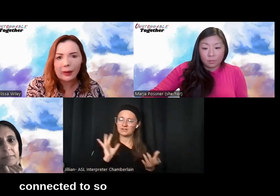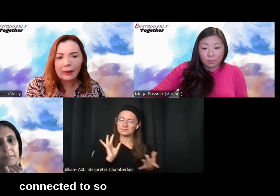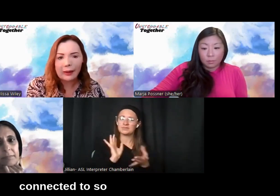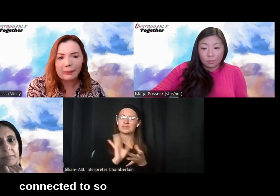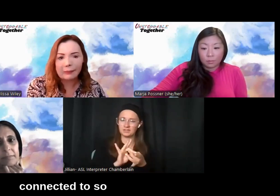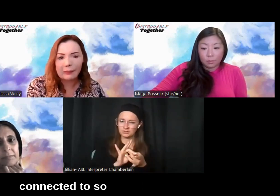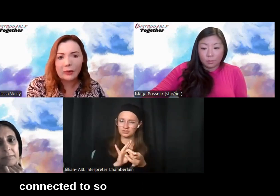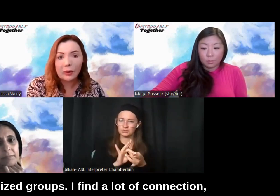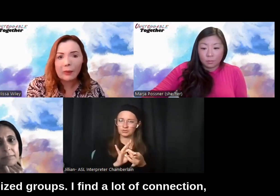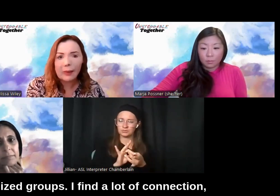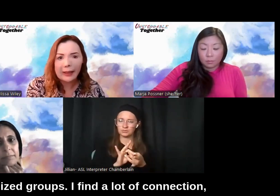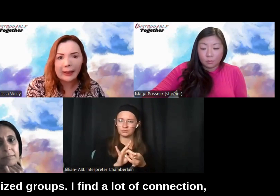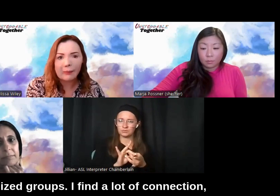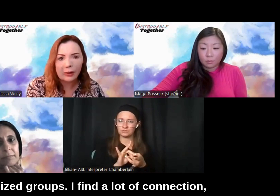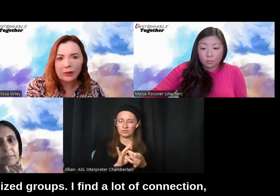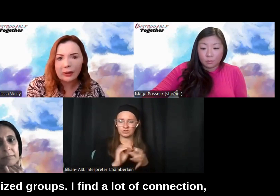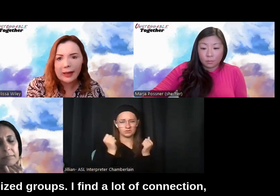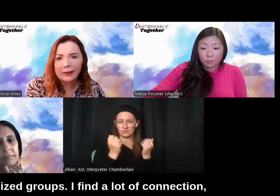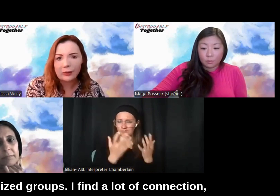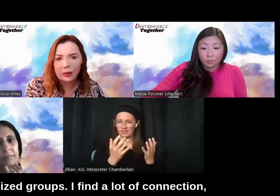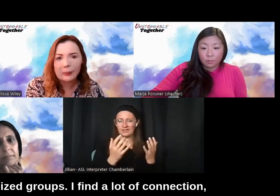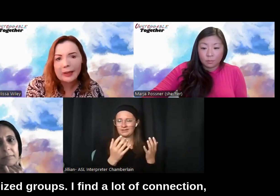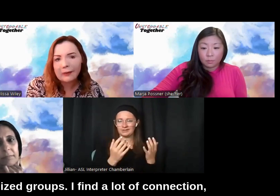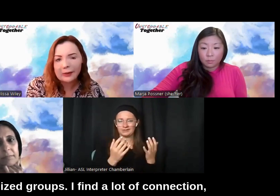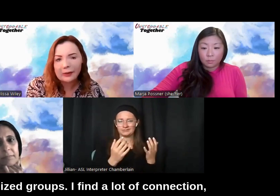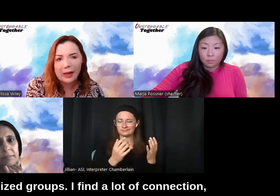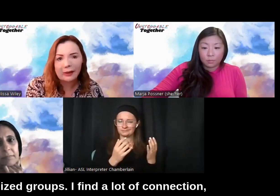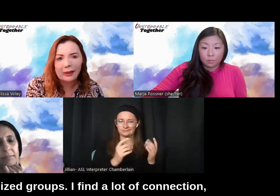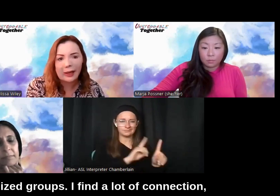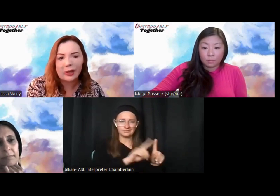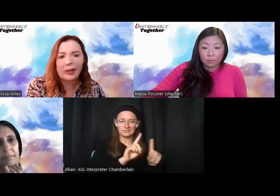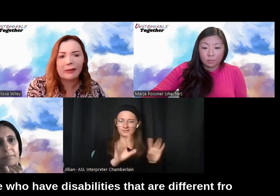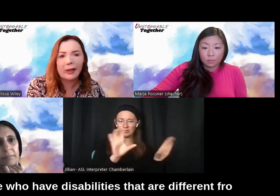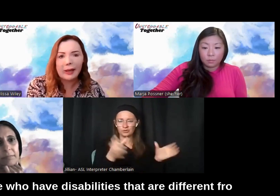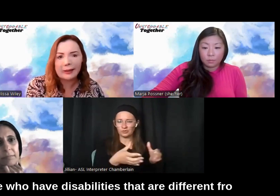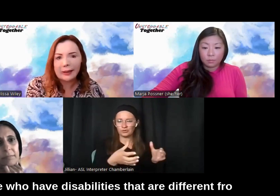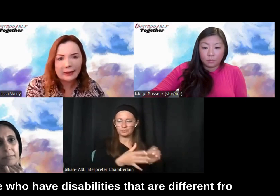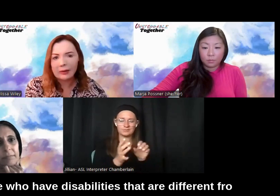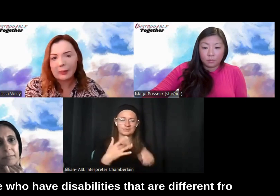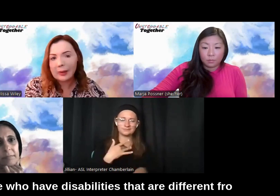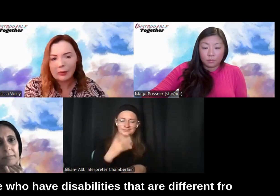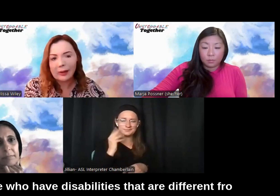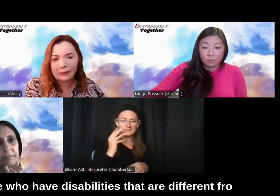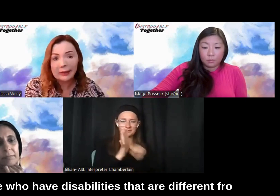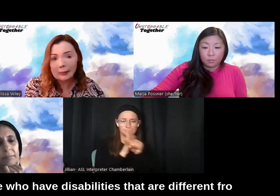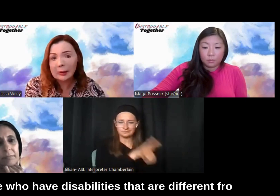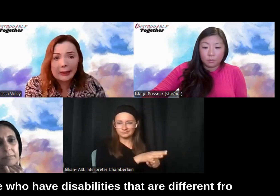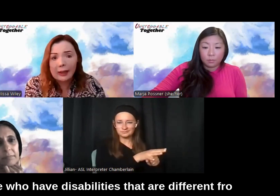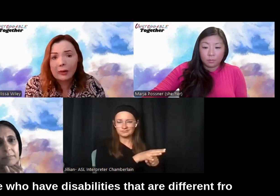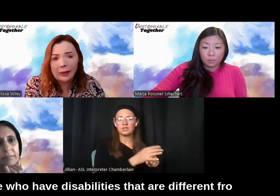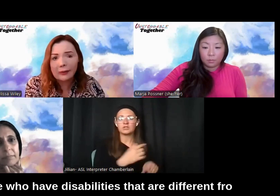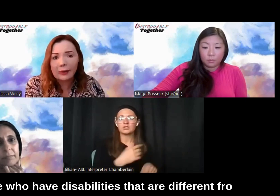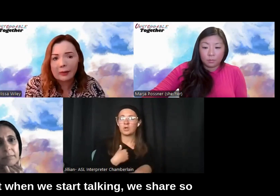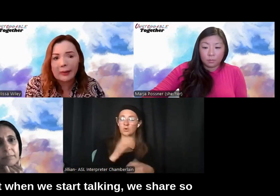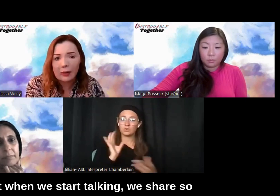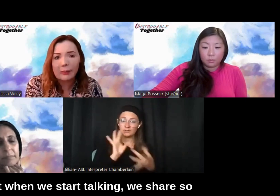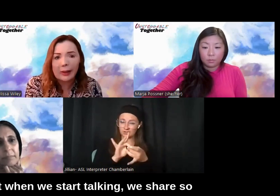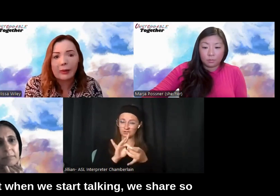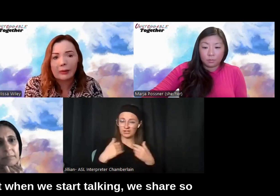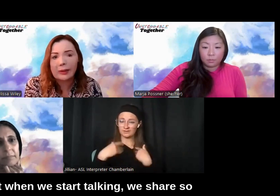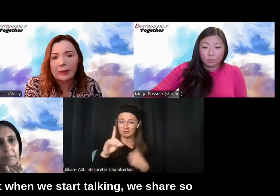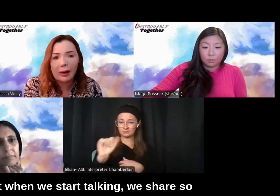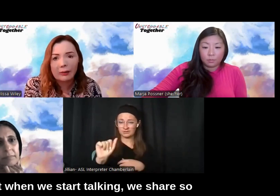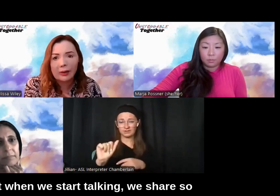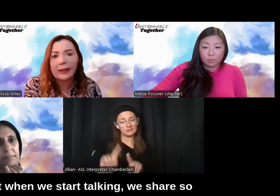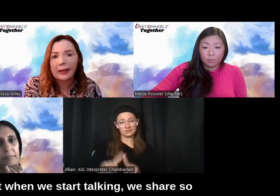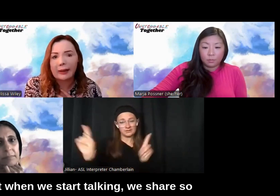to so many marginalized groups. I find a lot of connection, as I said, to people who have disabilities that are different from my own, but